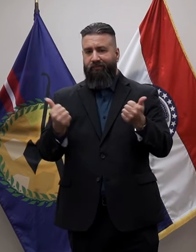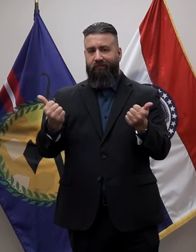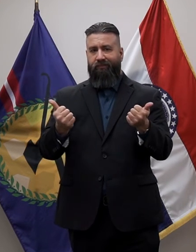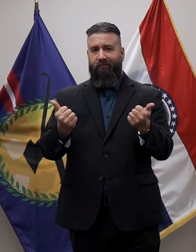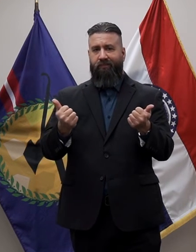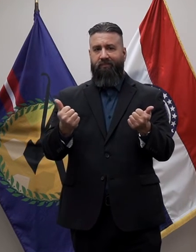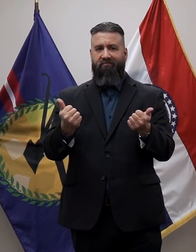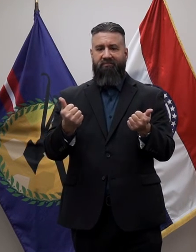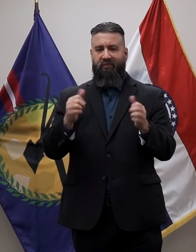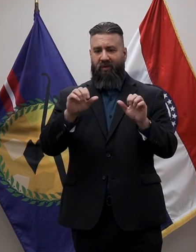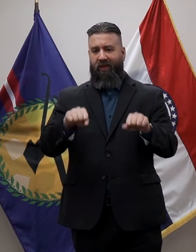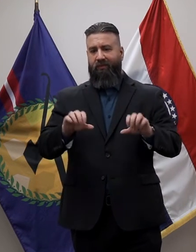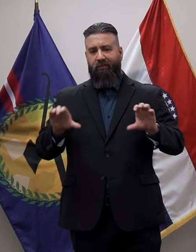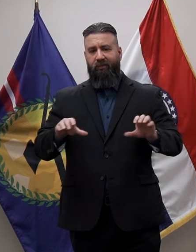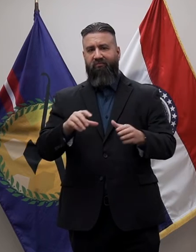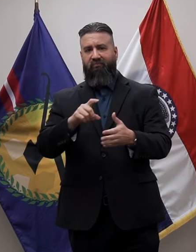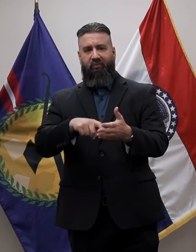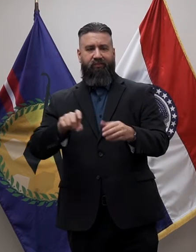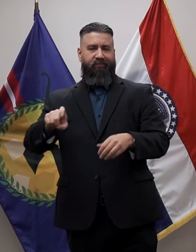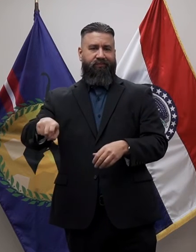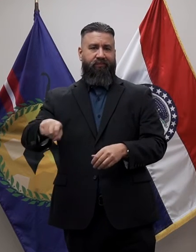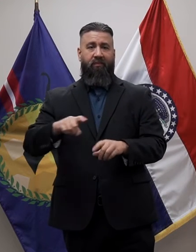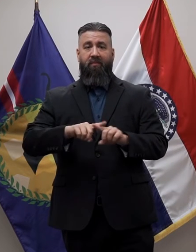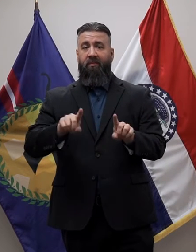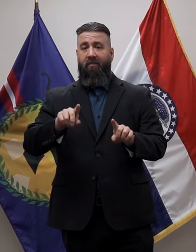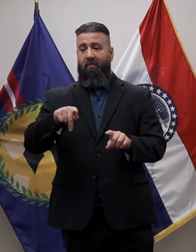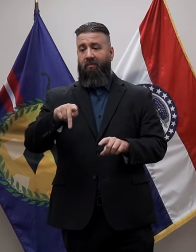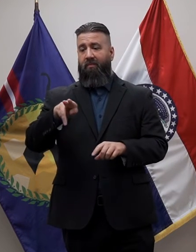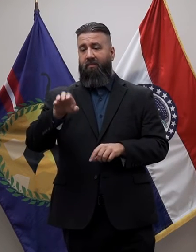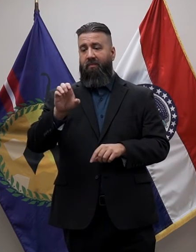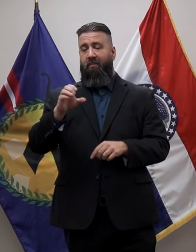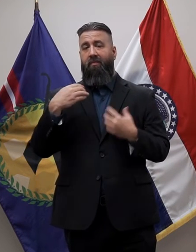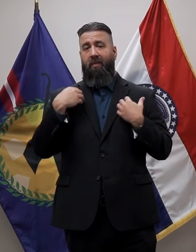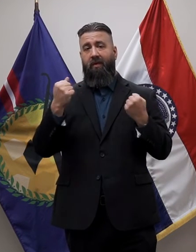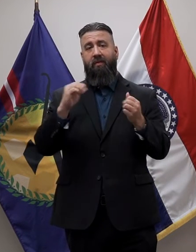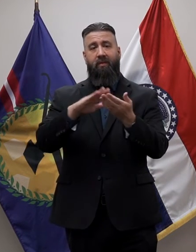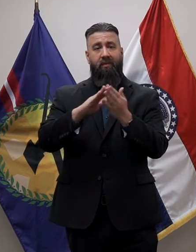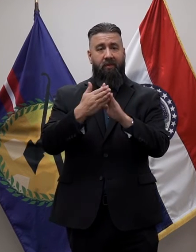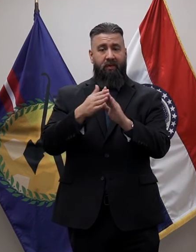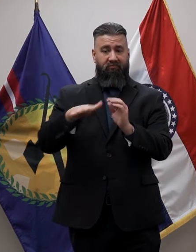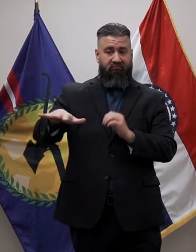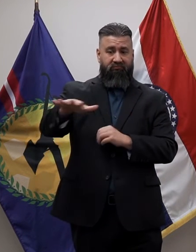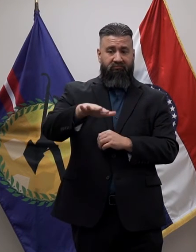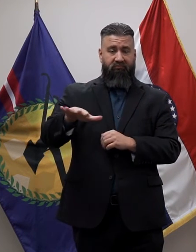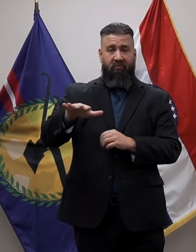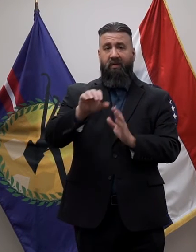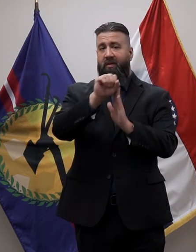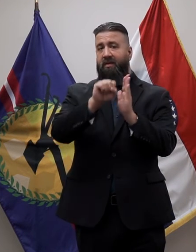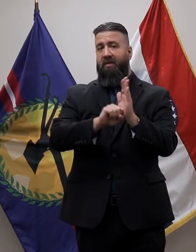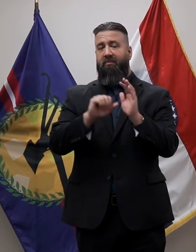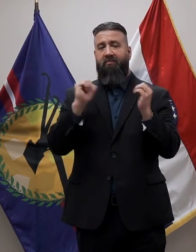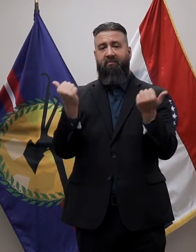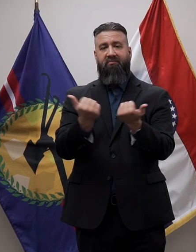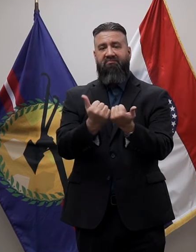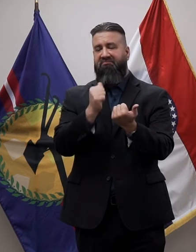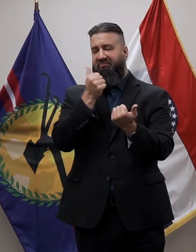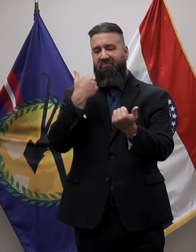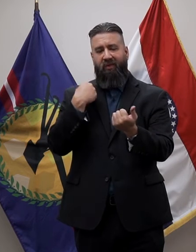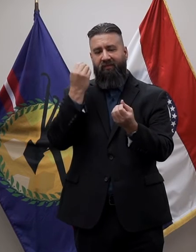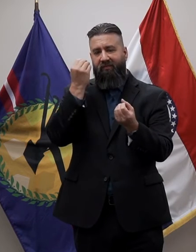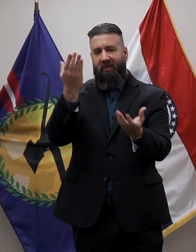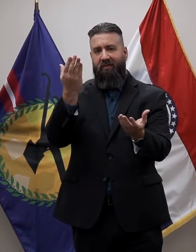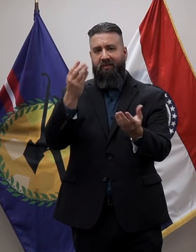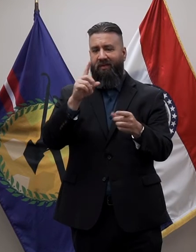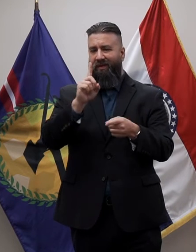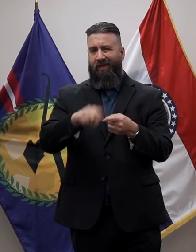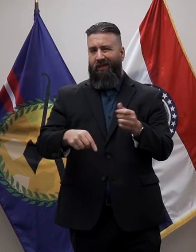appropriate precautions. But the public health community, our state agencies won't necessarily have the information and be